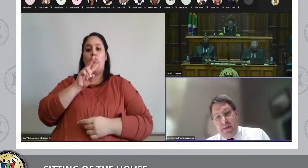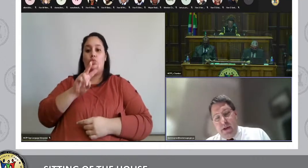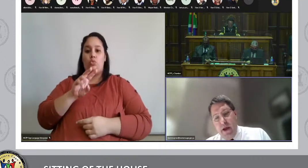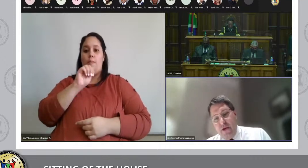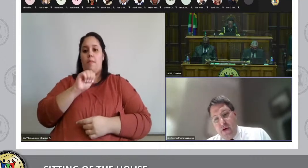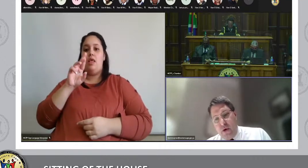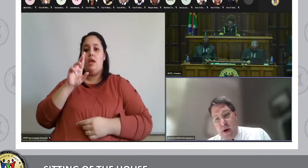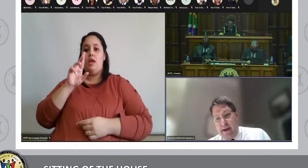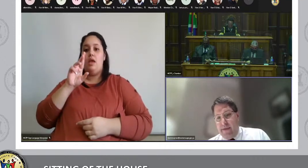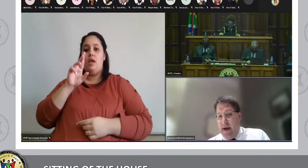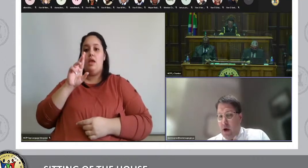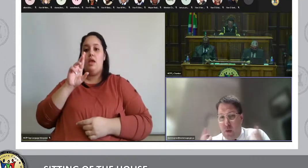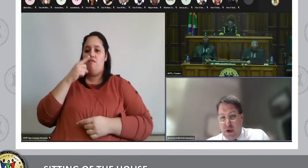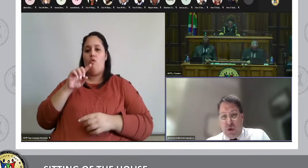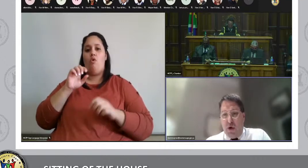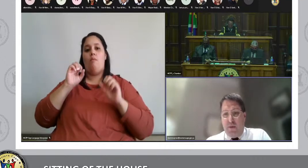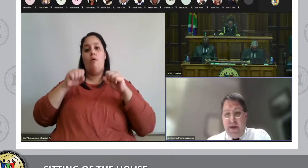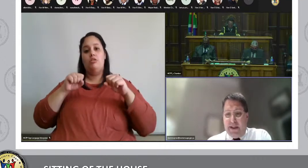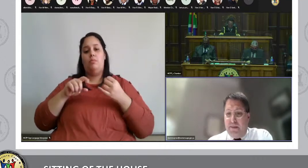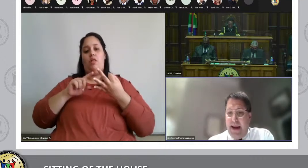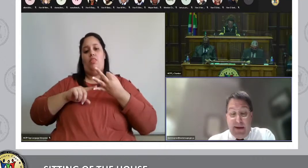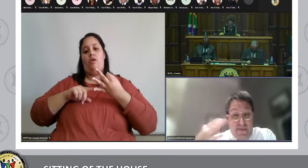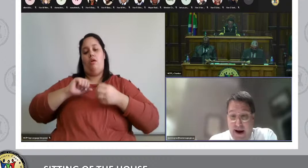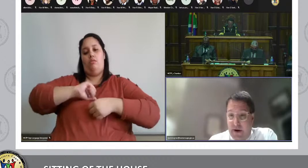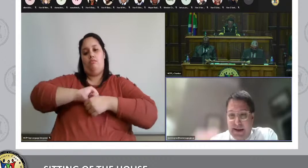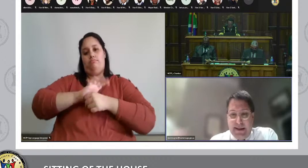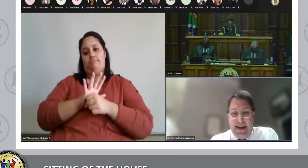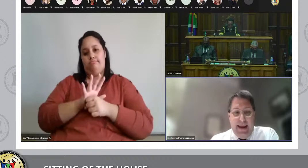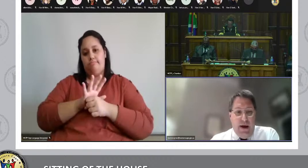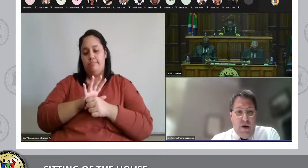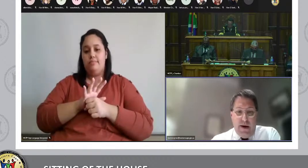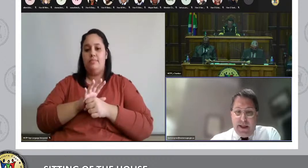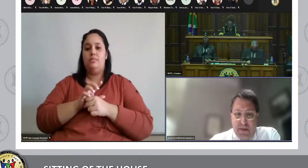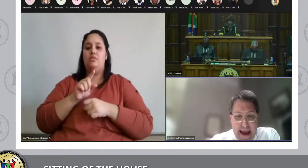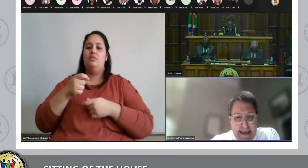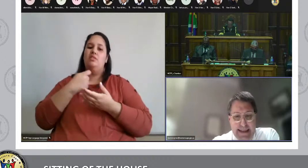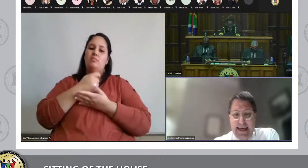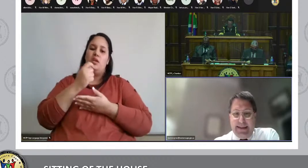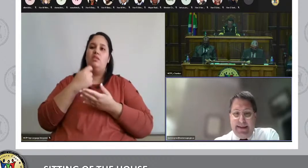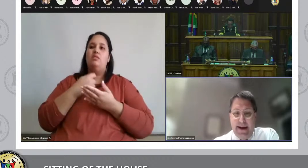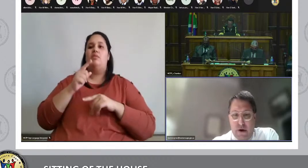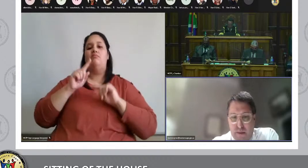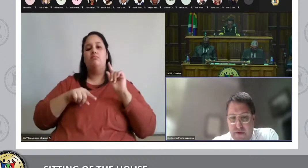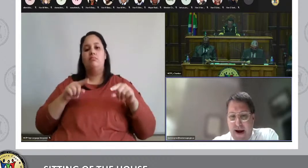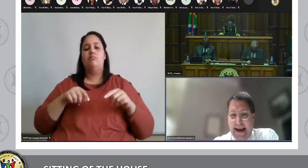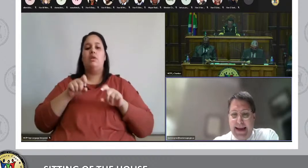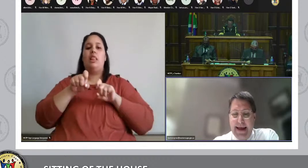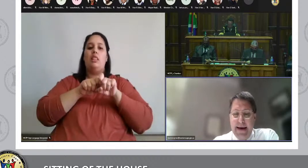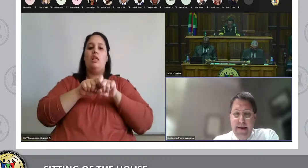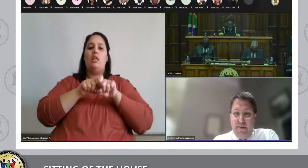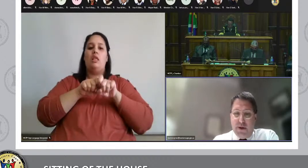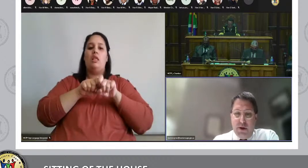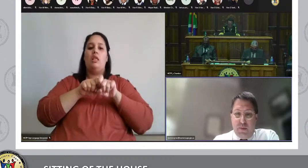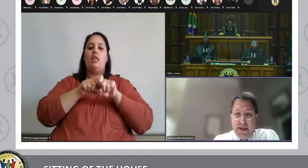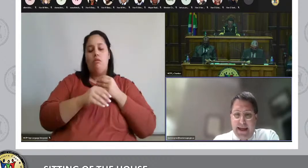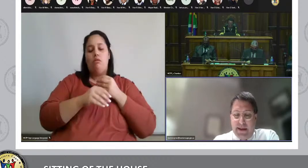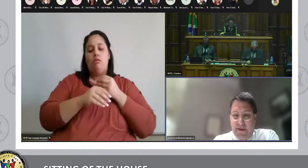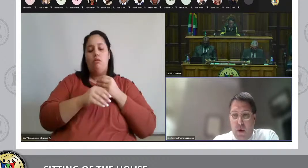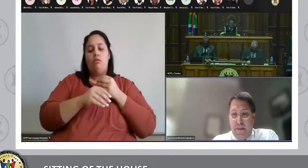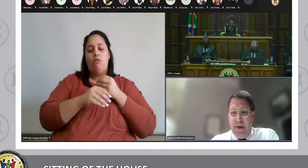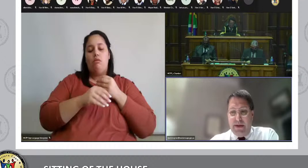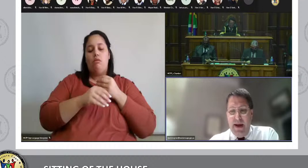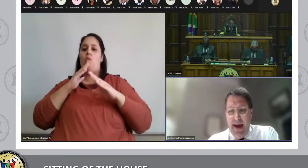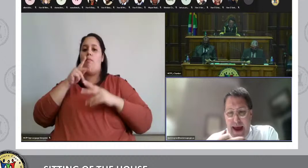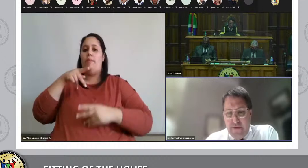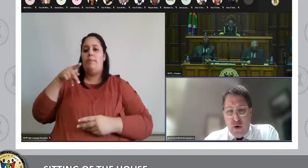to a possible third wave, which would be spent variously on expanding testing, on providing personal